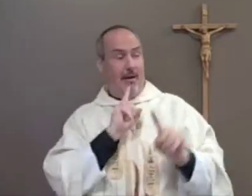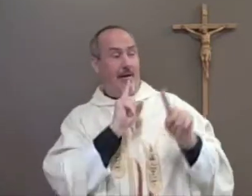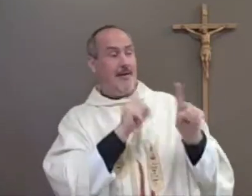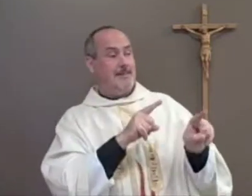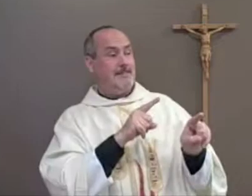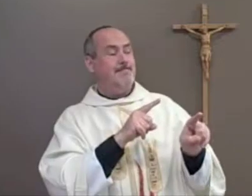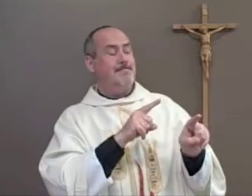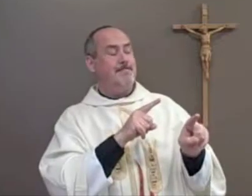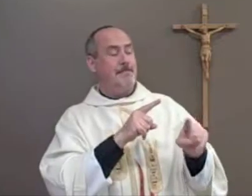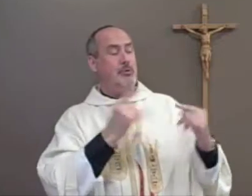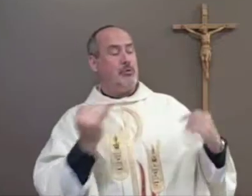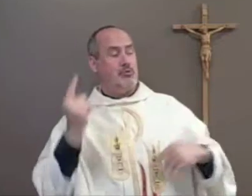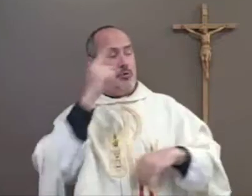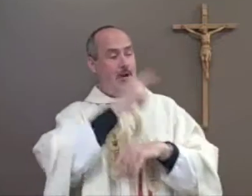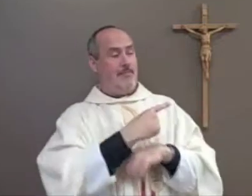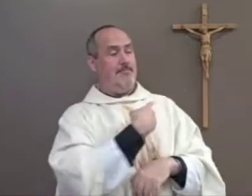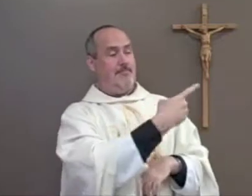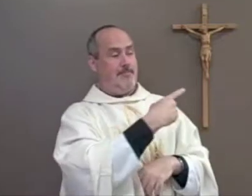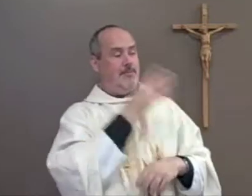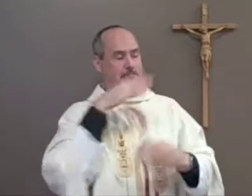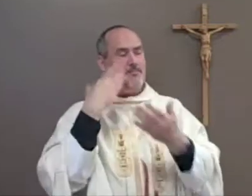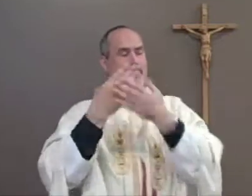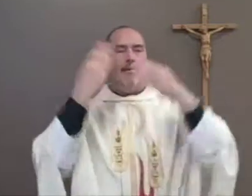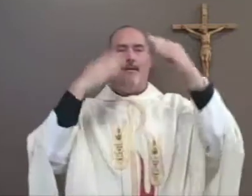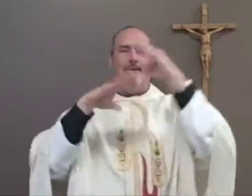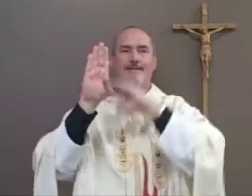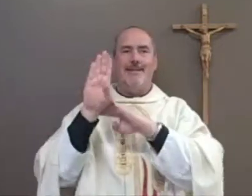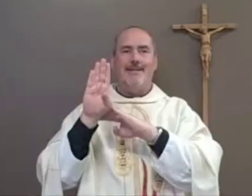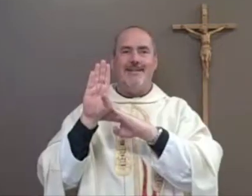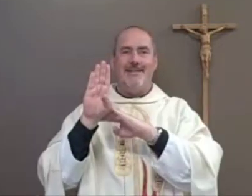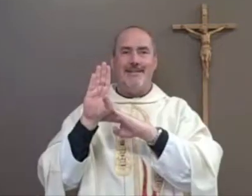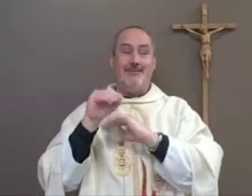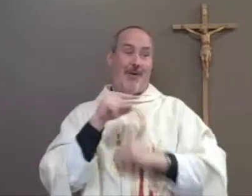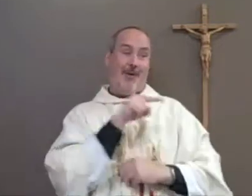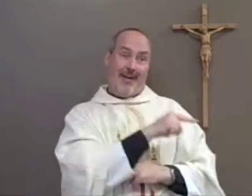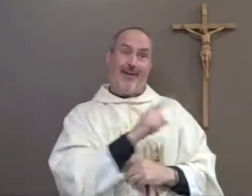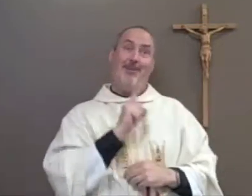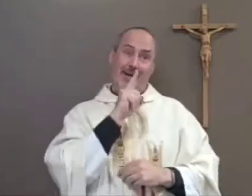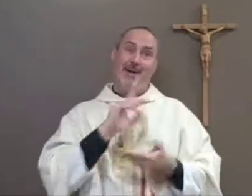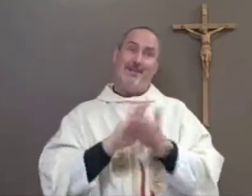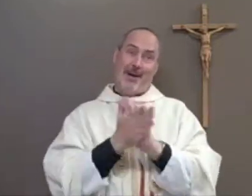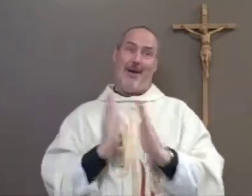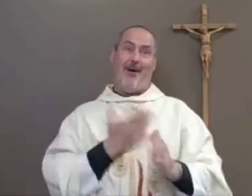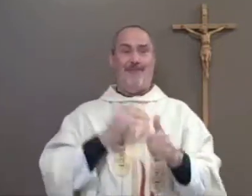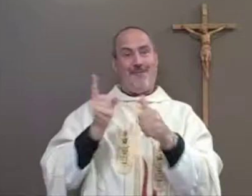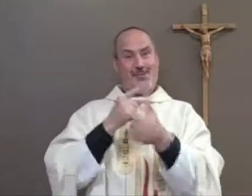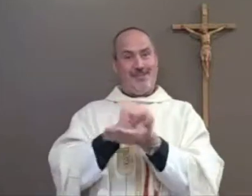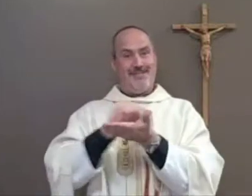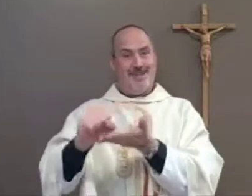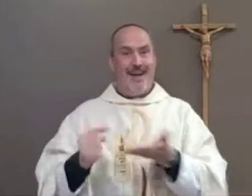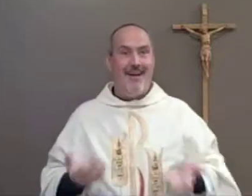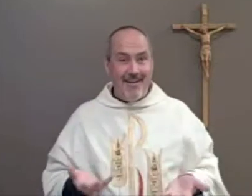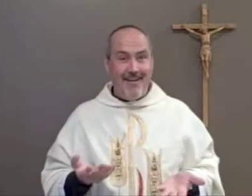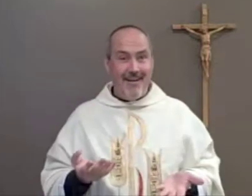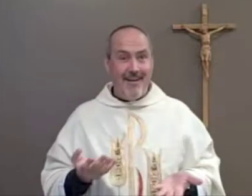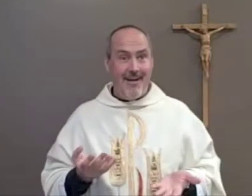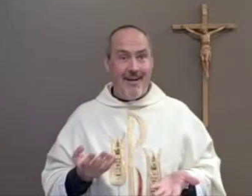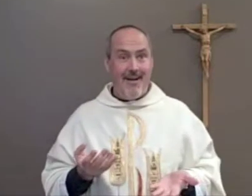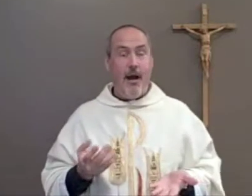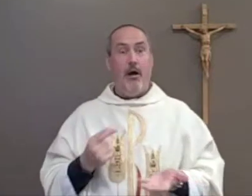Jesus, on the cross, said to him, "Amen. Today I shall take you with me into heaven." So this man was the